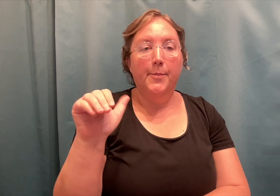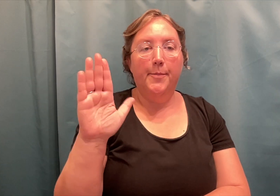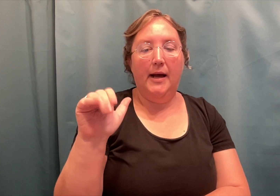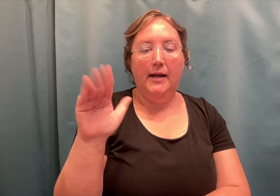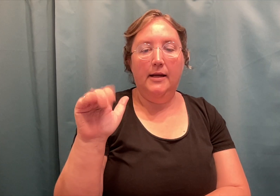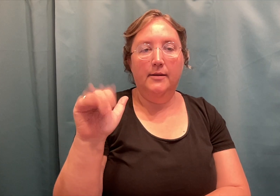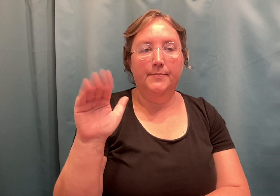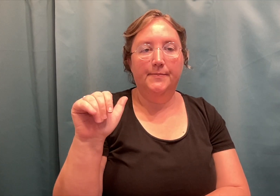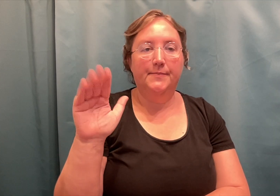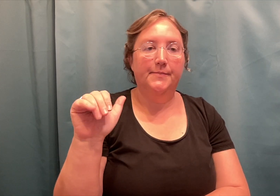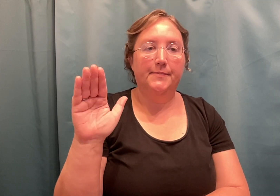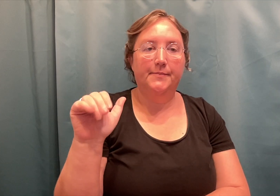Bye.